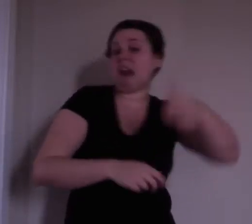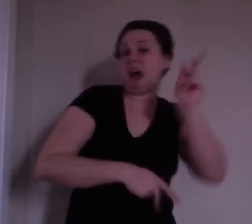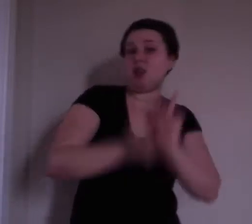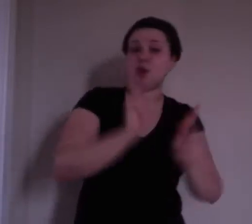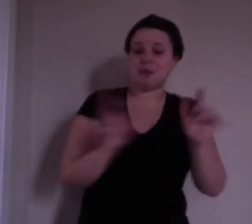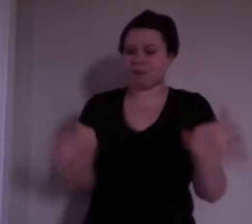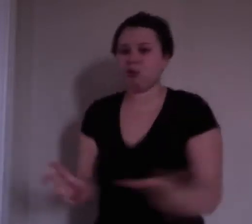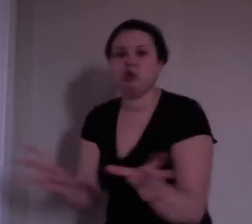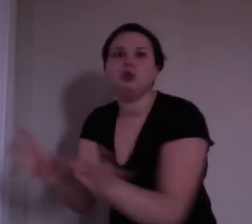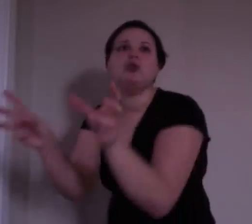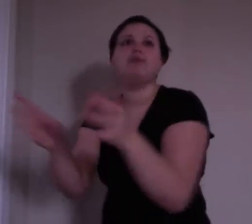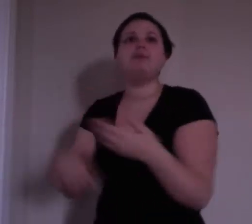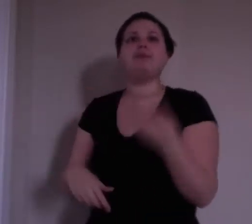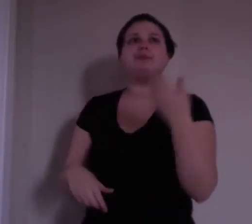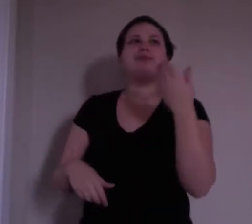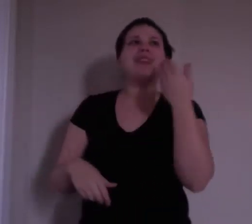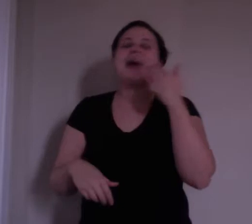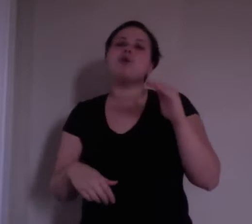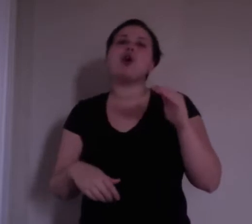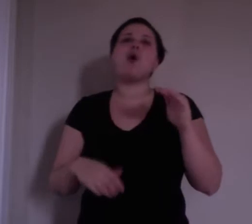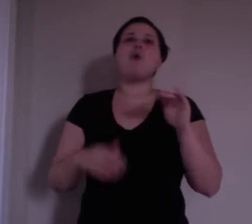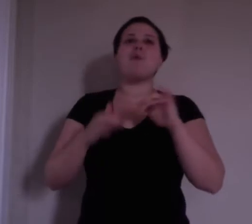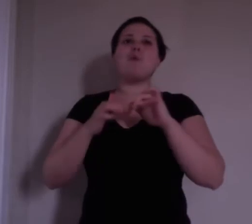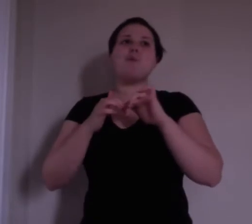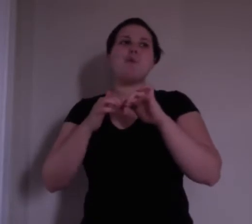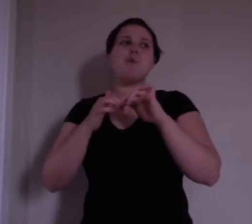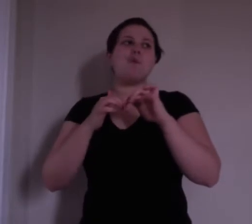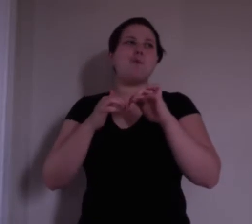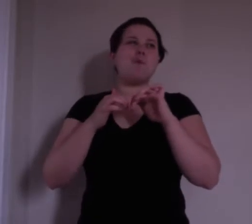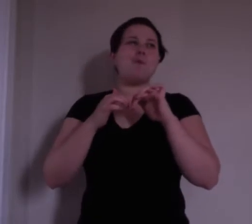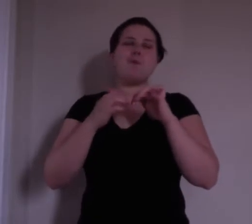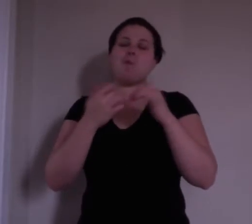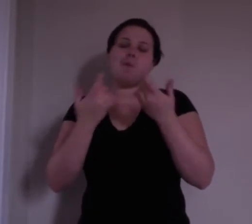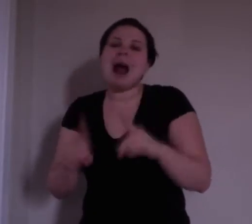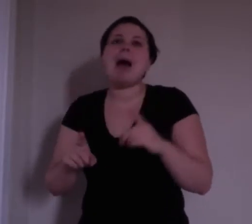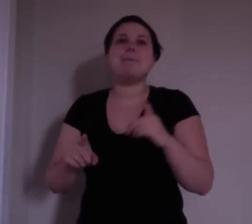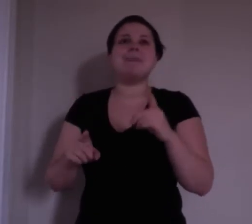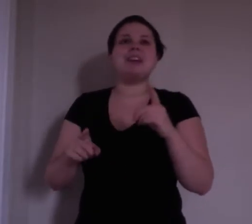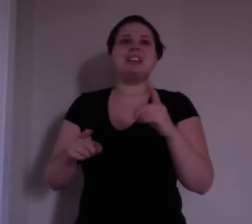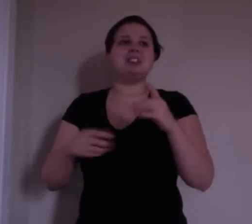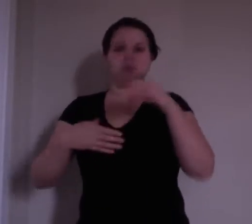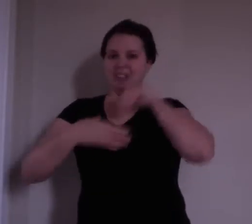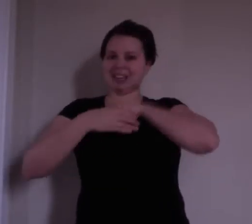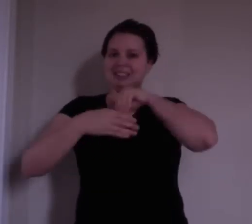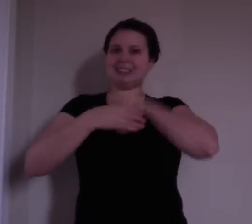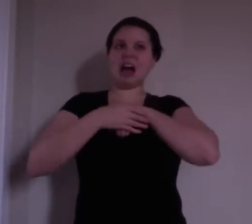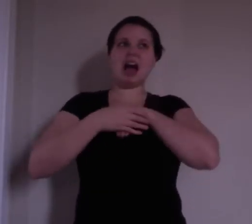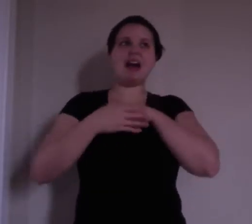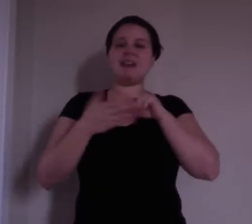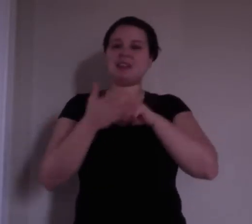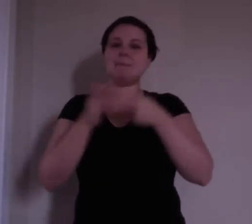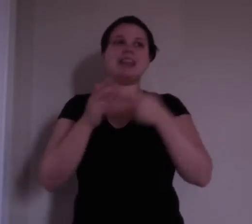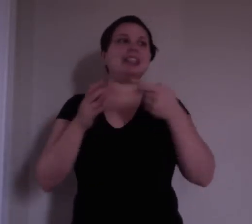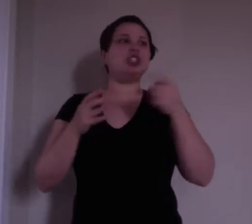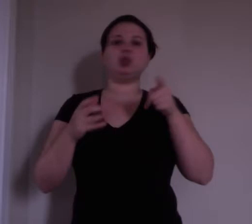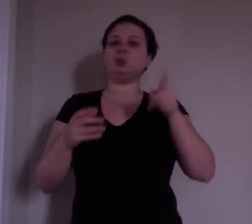seed that blossoms into a calling. I do know that for me, it's a compulsion to speak